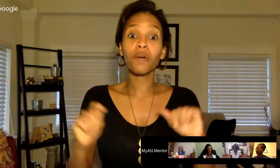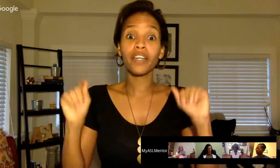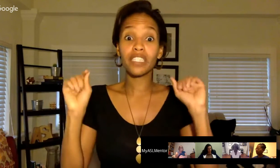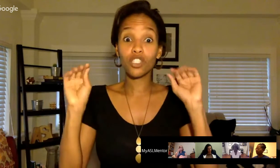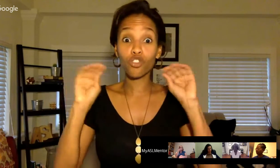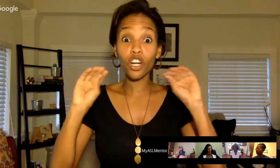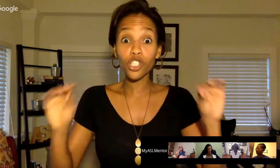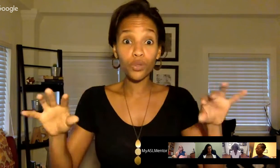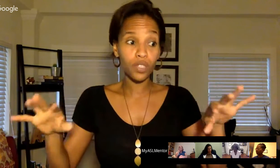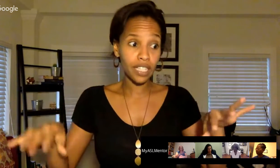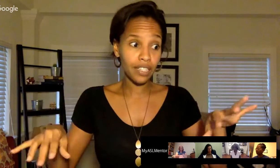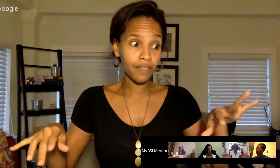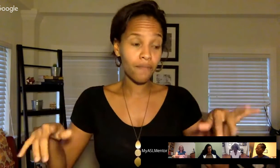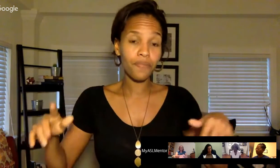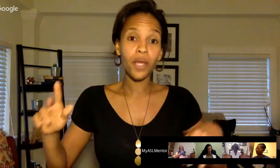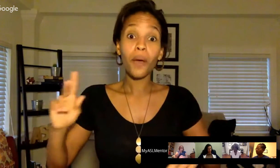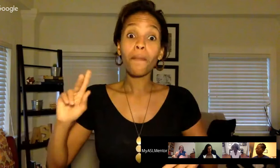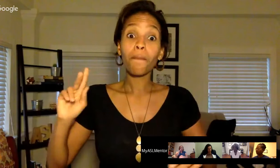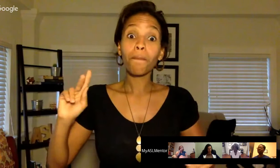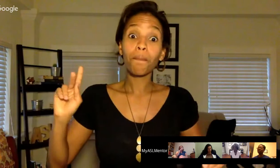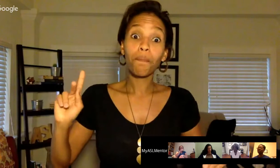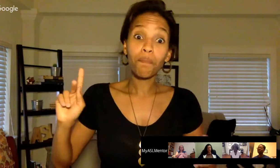But structurally,